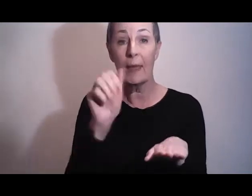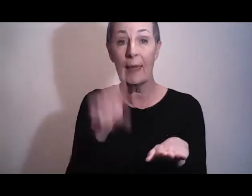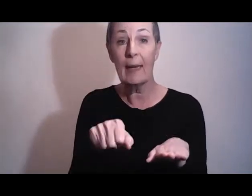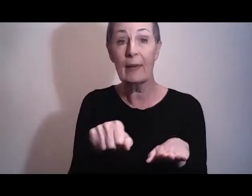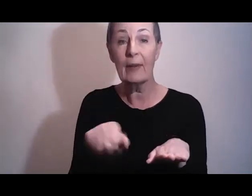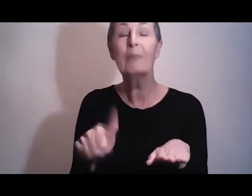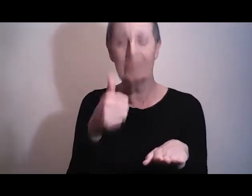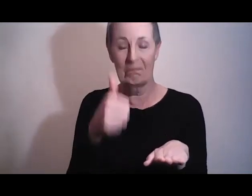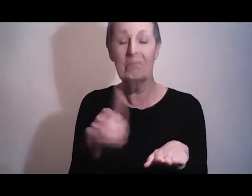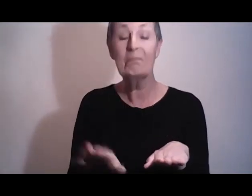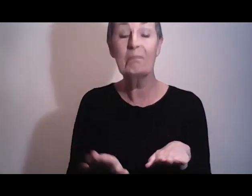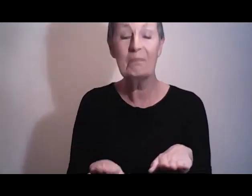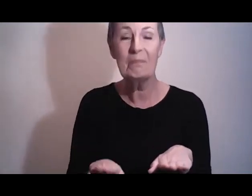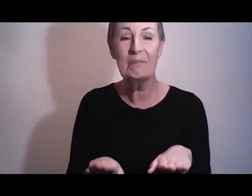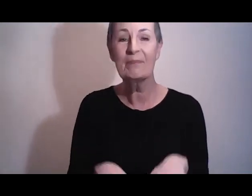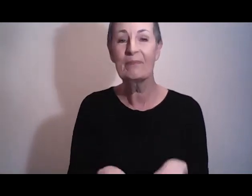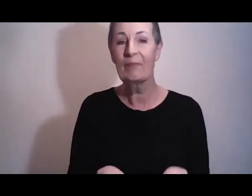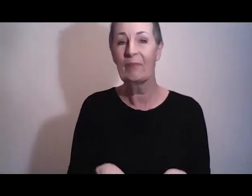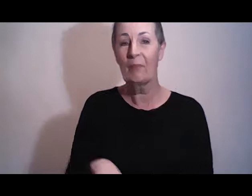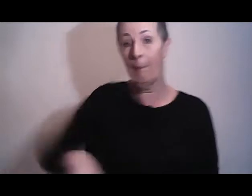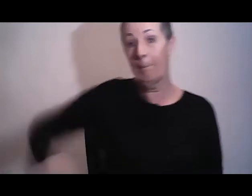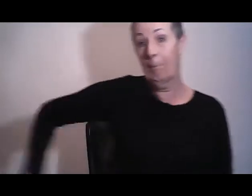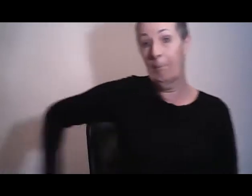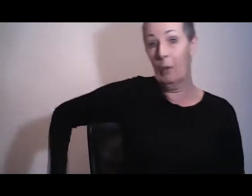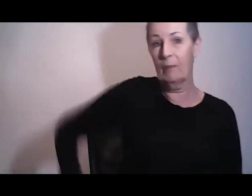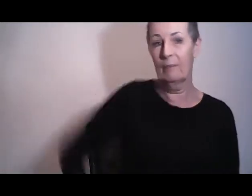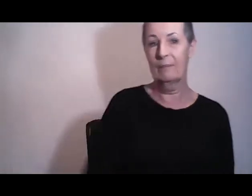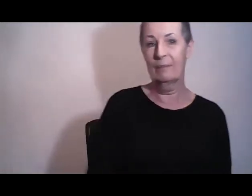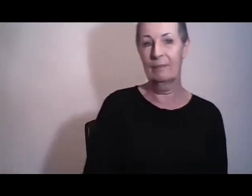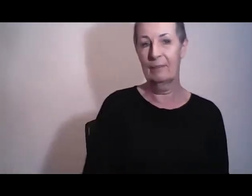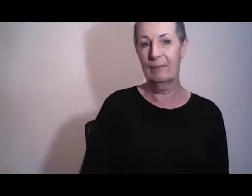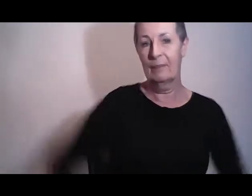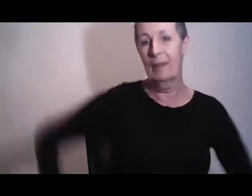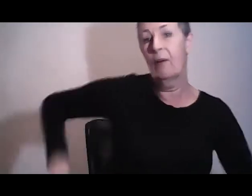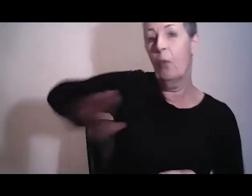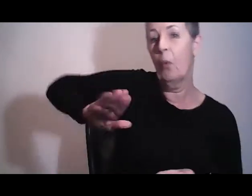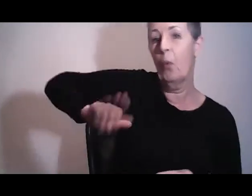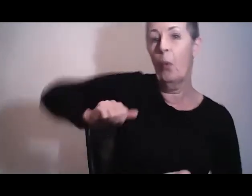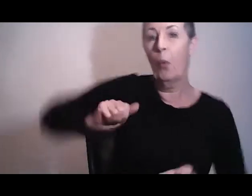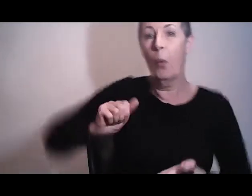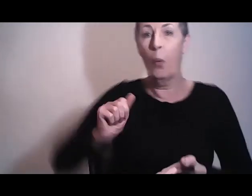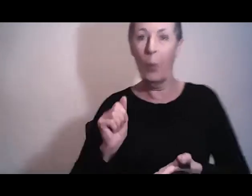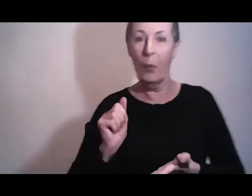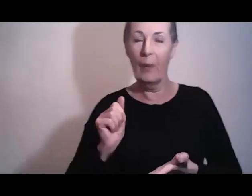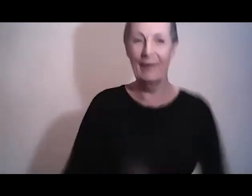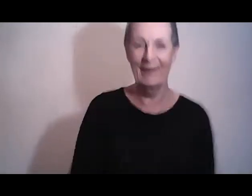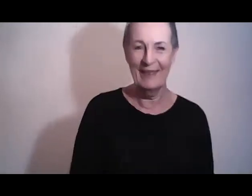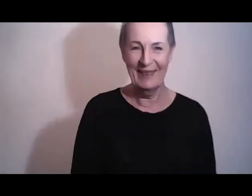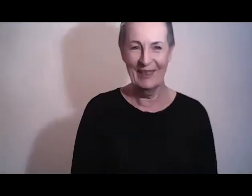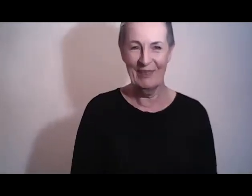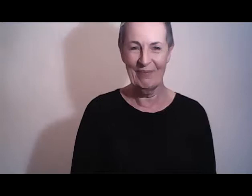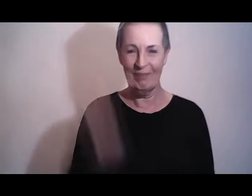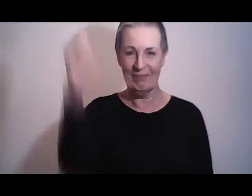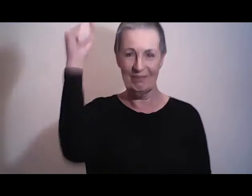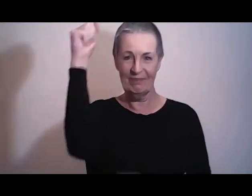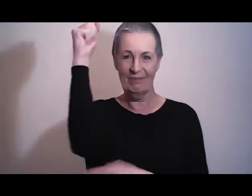And then from your butt sticking out, just tuck your tail under. And the spine is